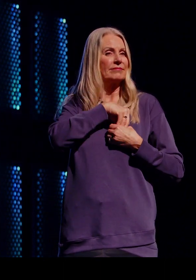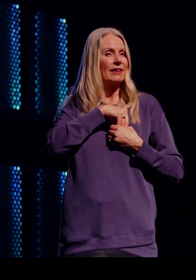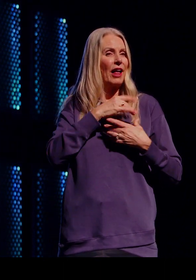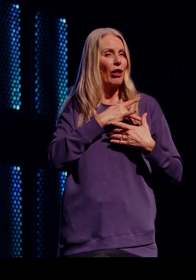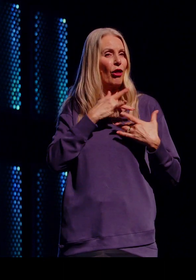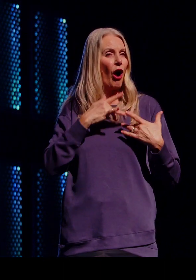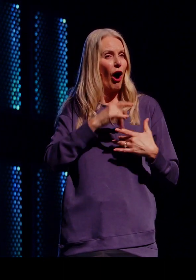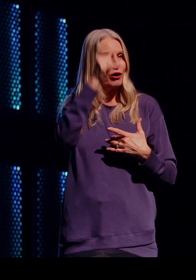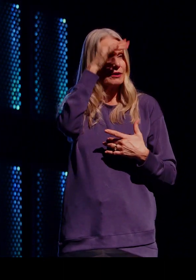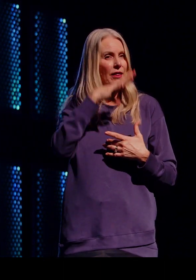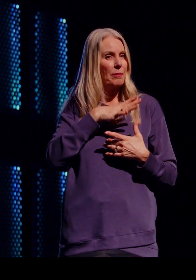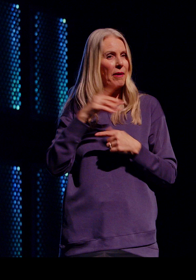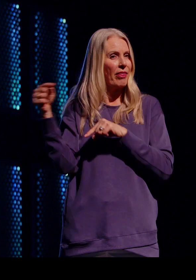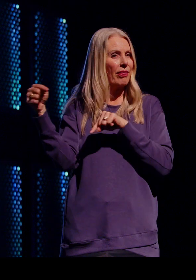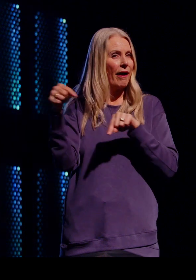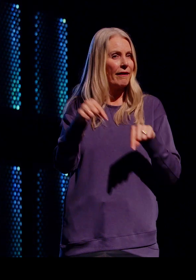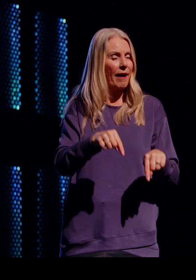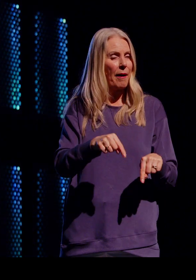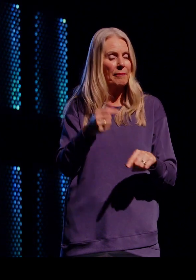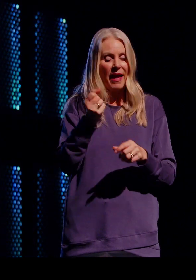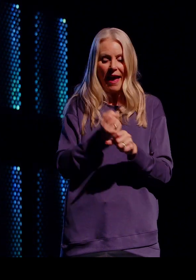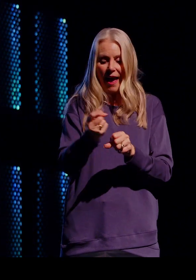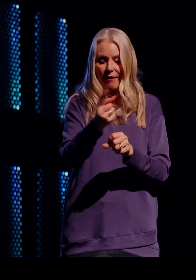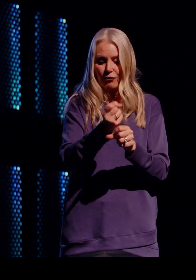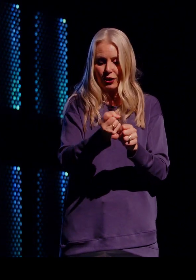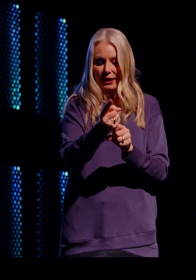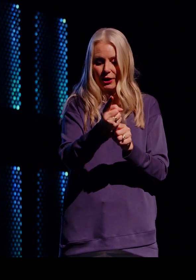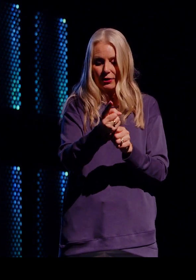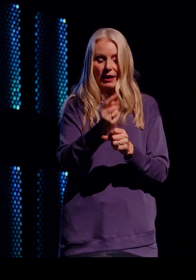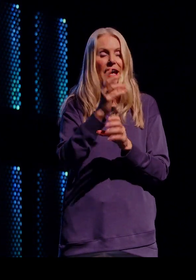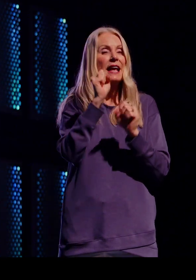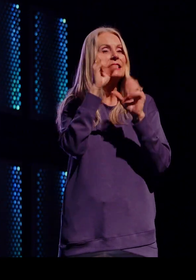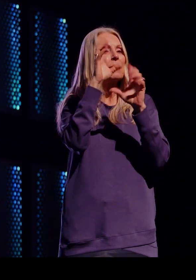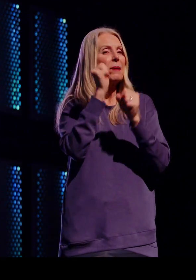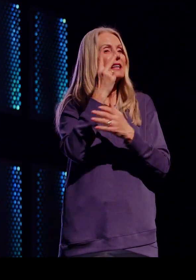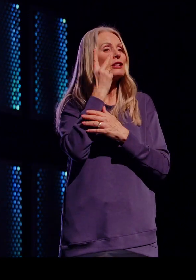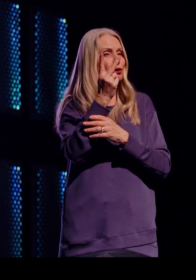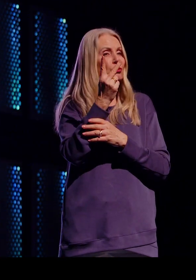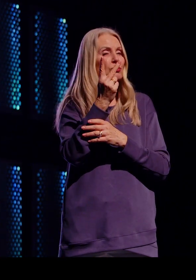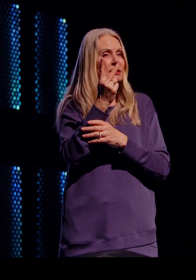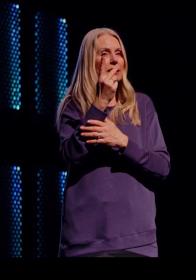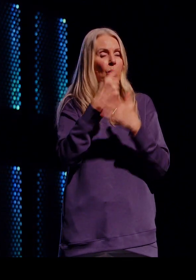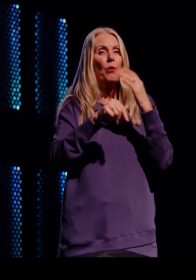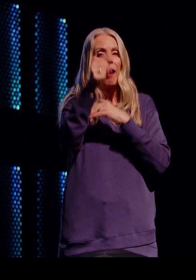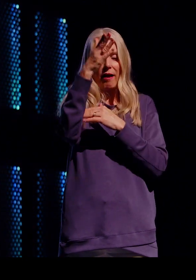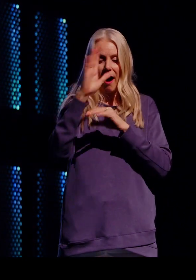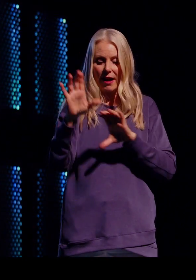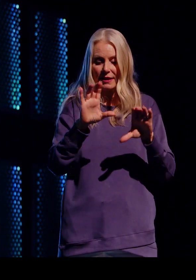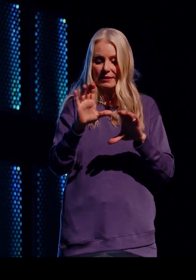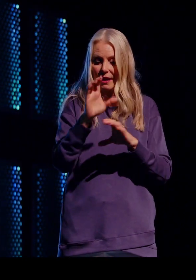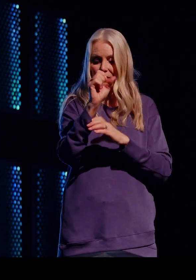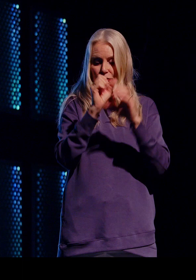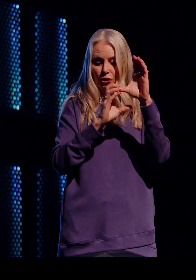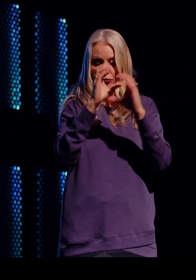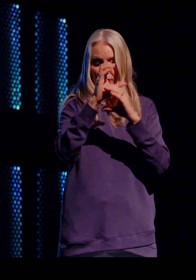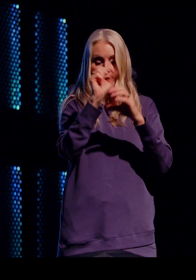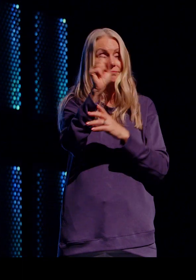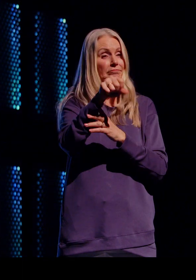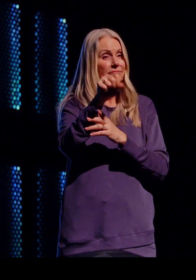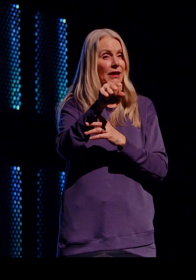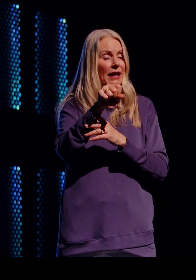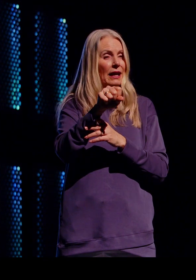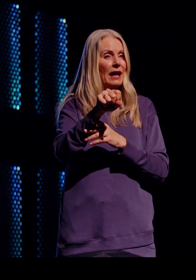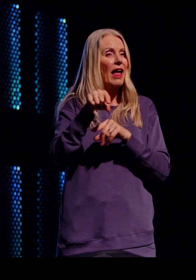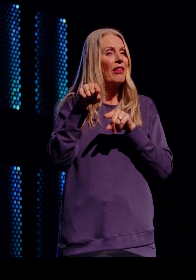that come every year. It has been amazing to see the construction that God has done in these men as they seek to be